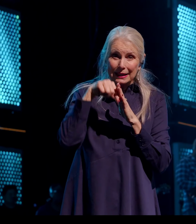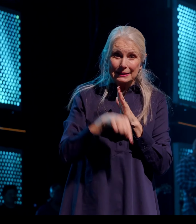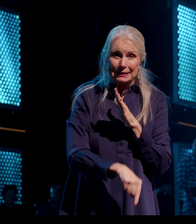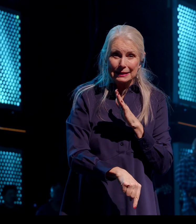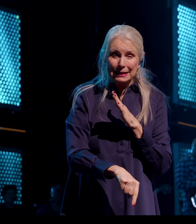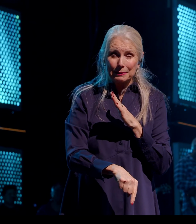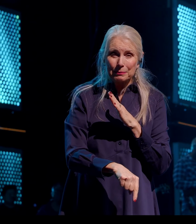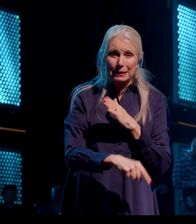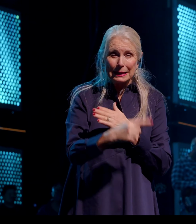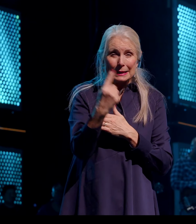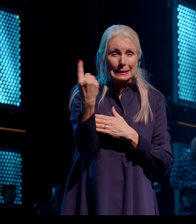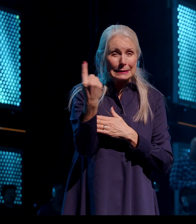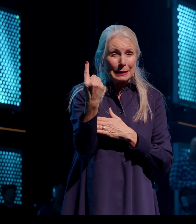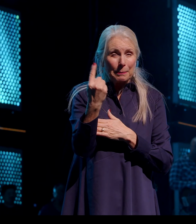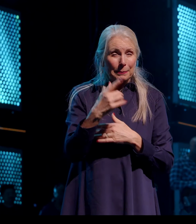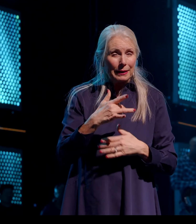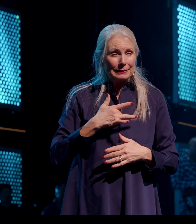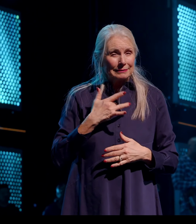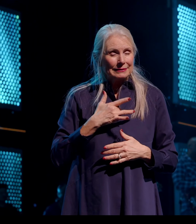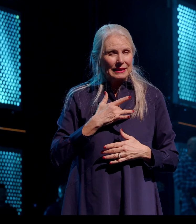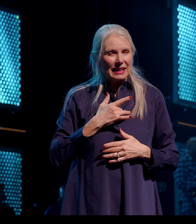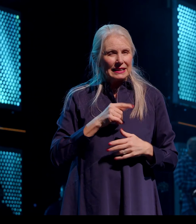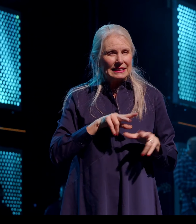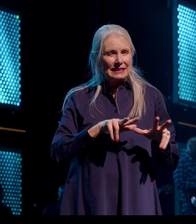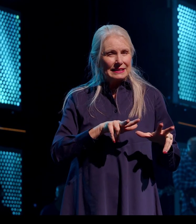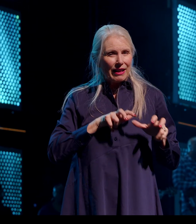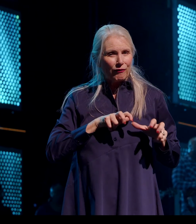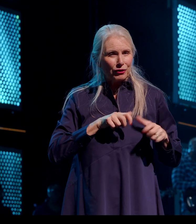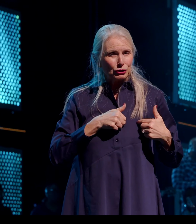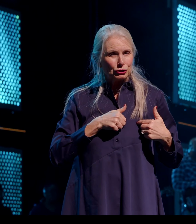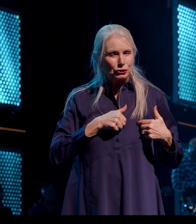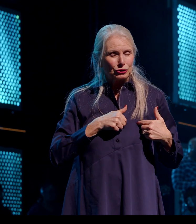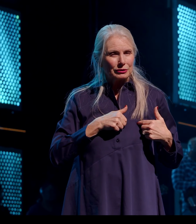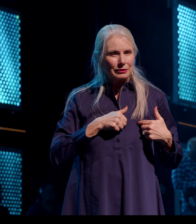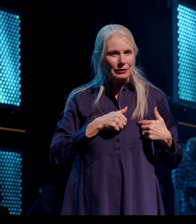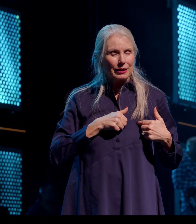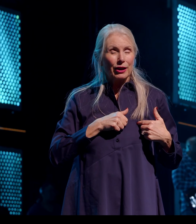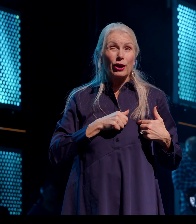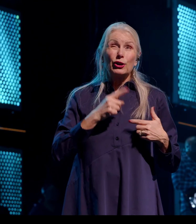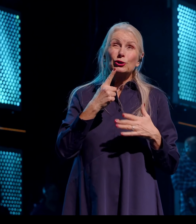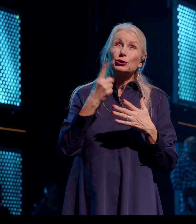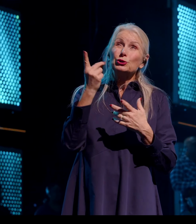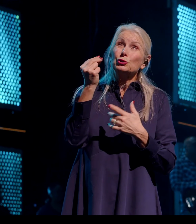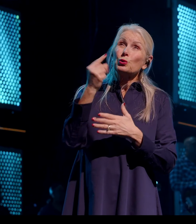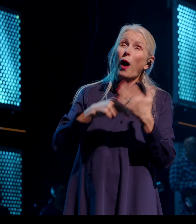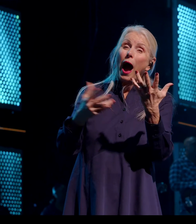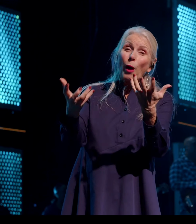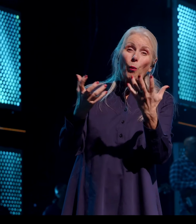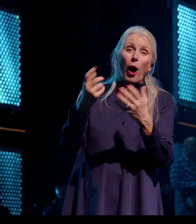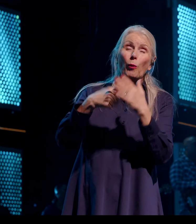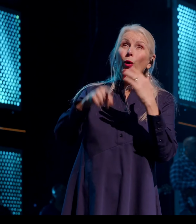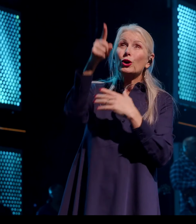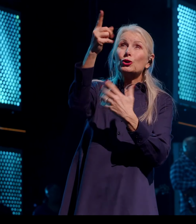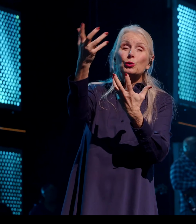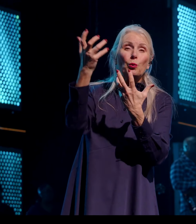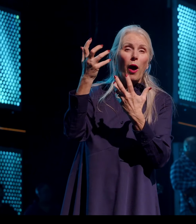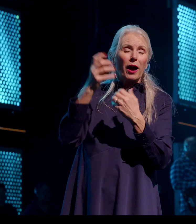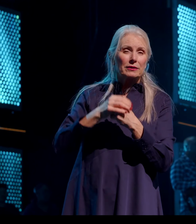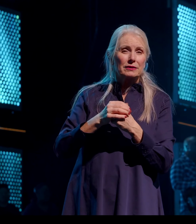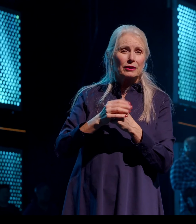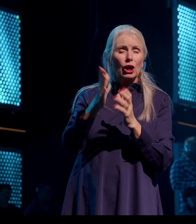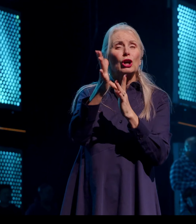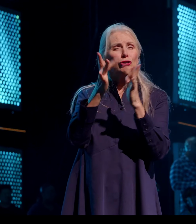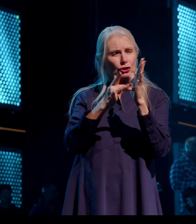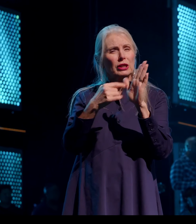selfish. Oh, Lord, do I want what you want? Will I follow you where you lead me? Jesus shows us